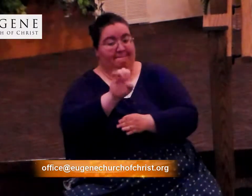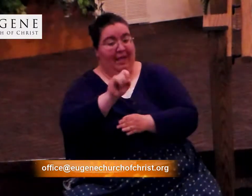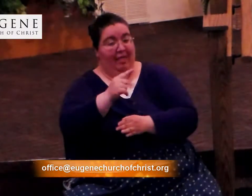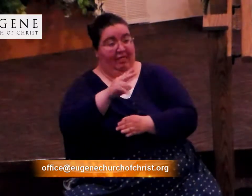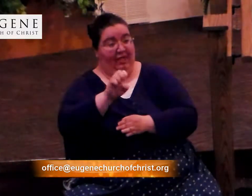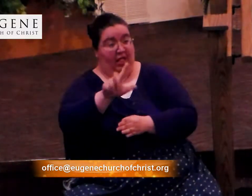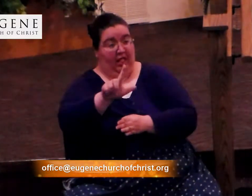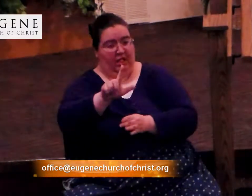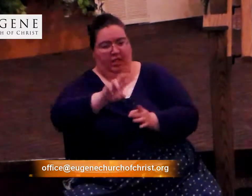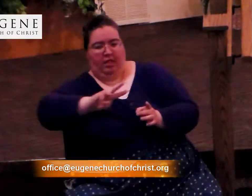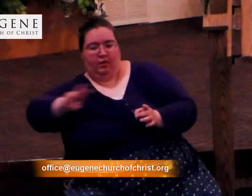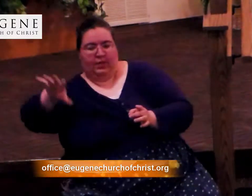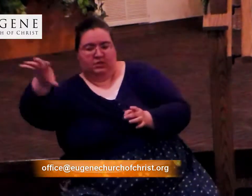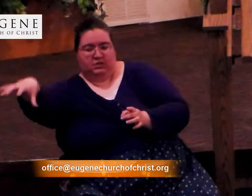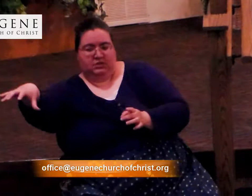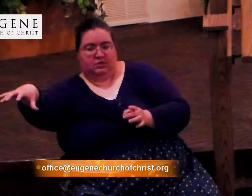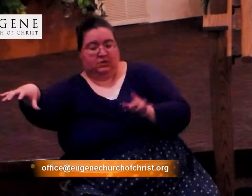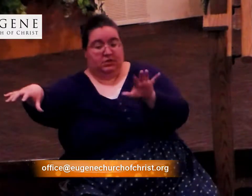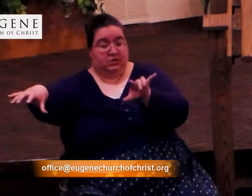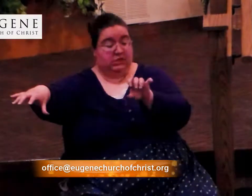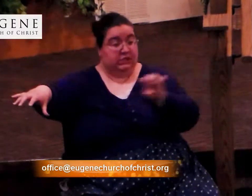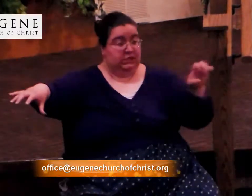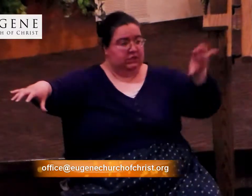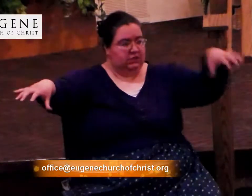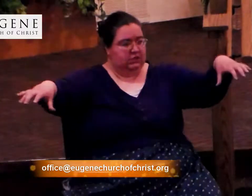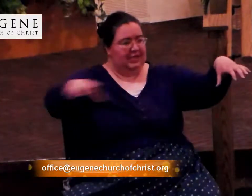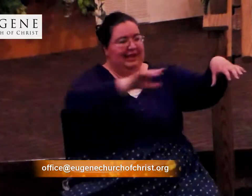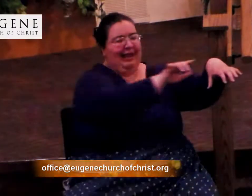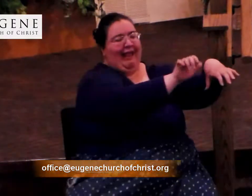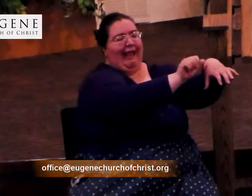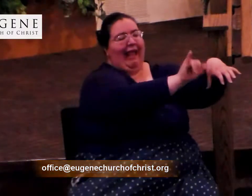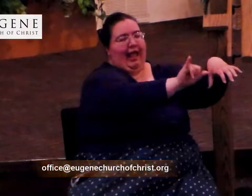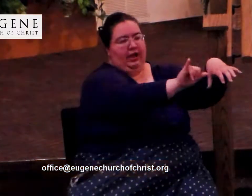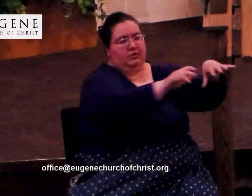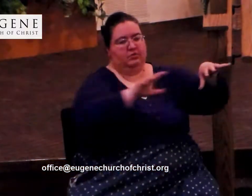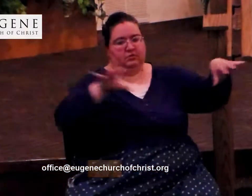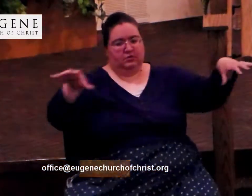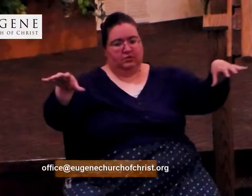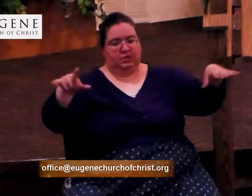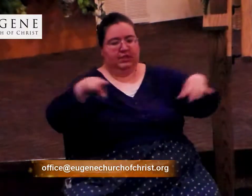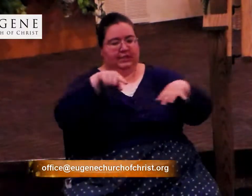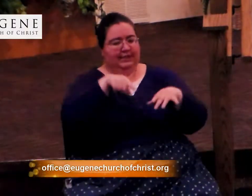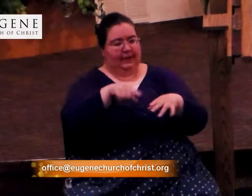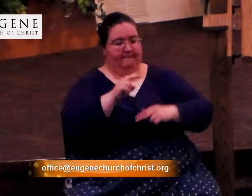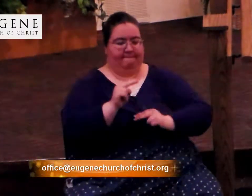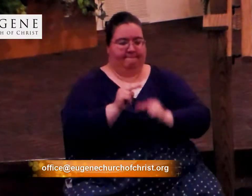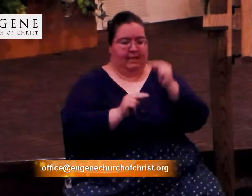to the Lord and called upon the name of the Lord. In both of these places we see that he builds an altar,